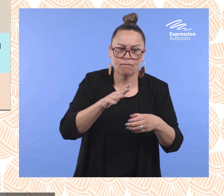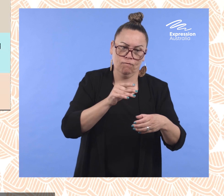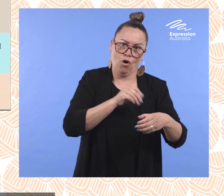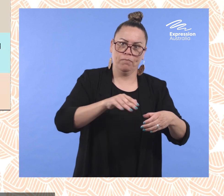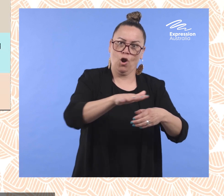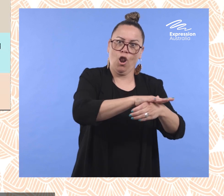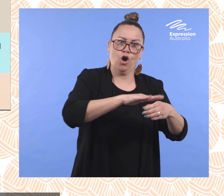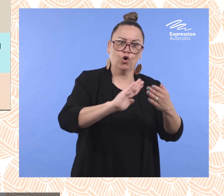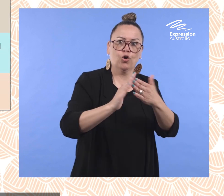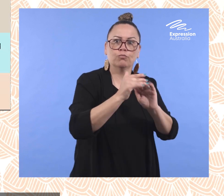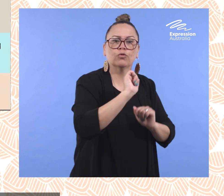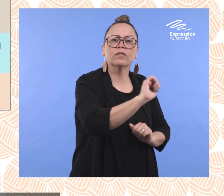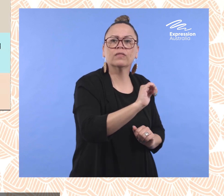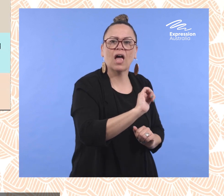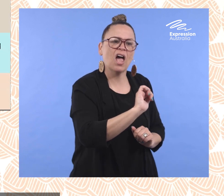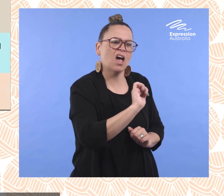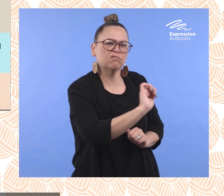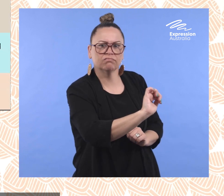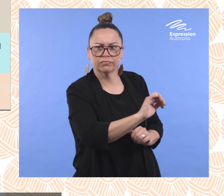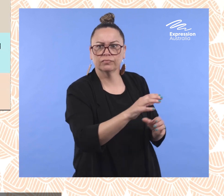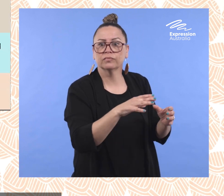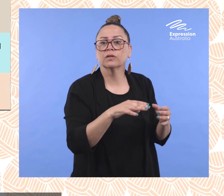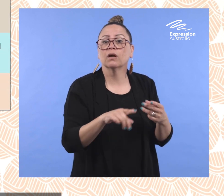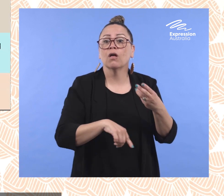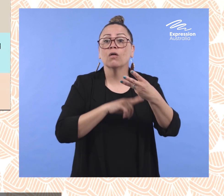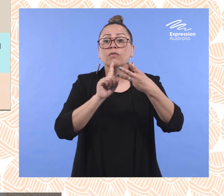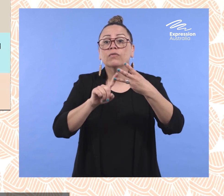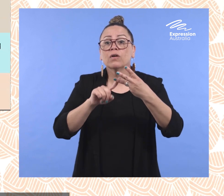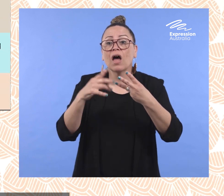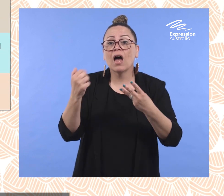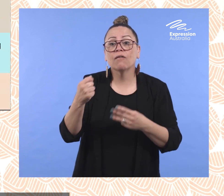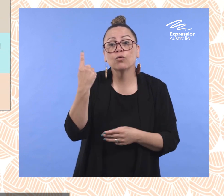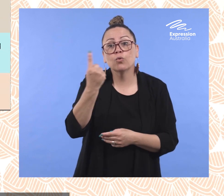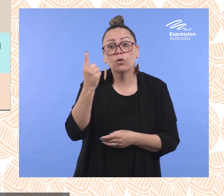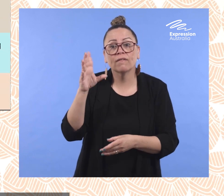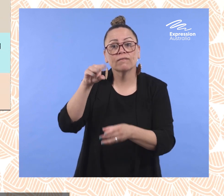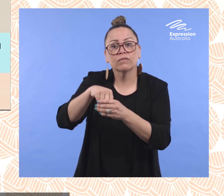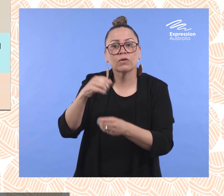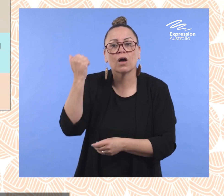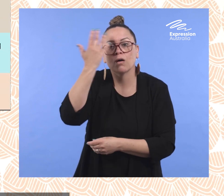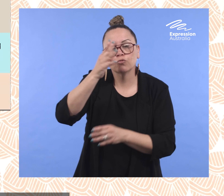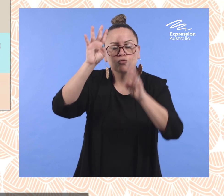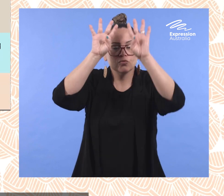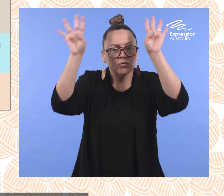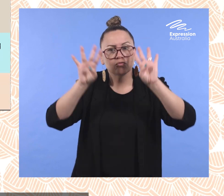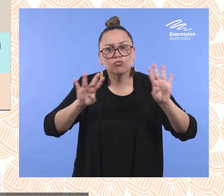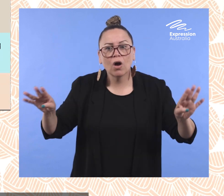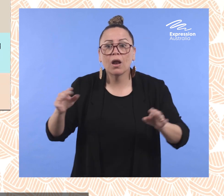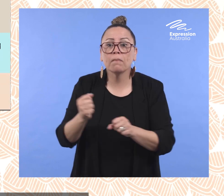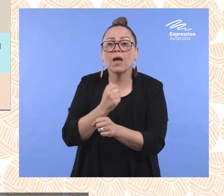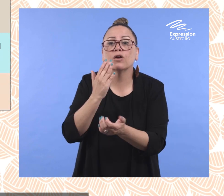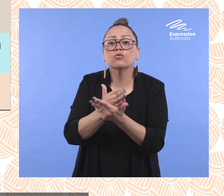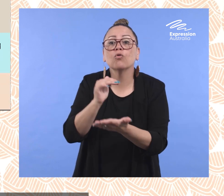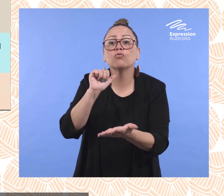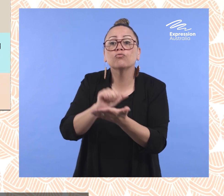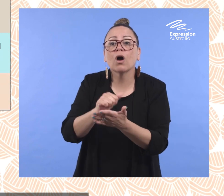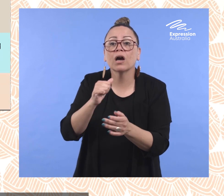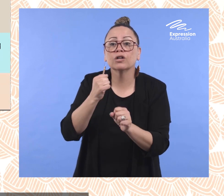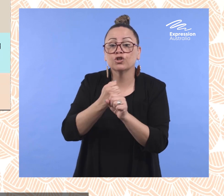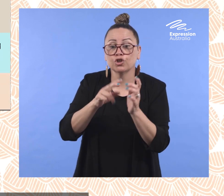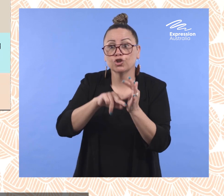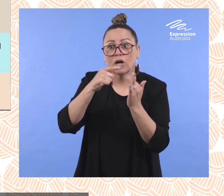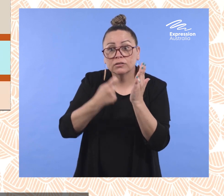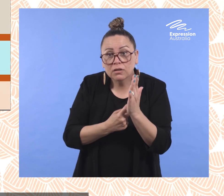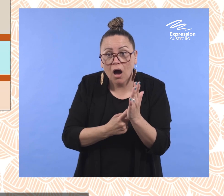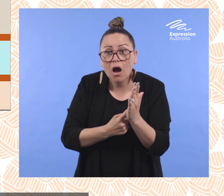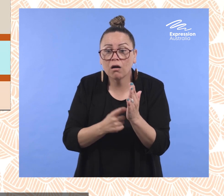local communities. It will be representative of Aboriginal and Torres Strait Islander communities, gender balanced and include